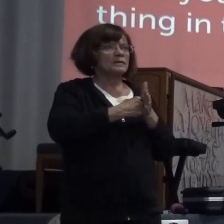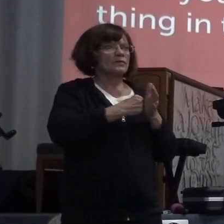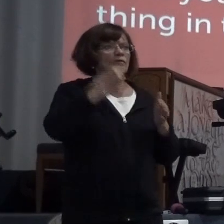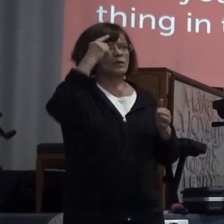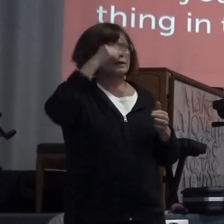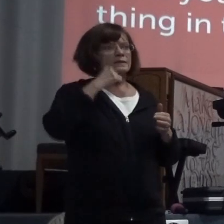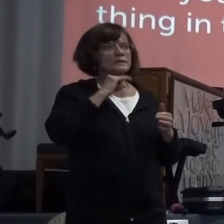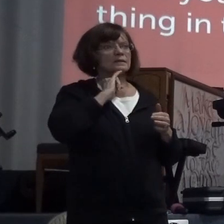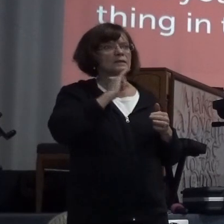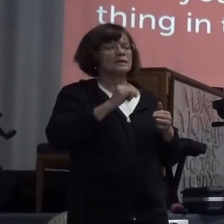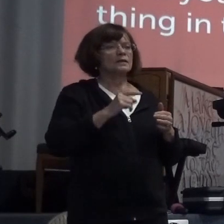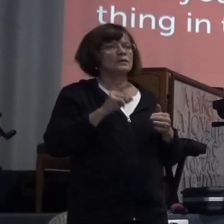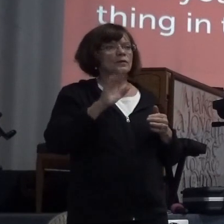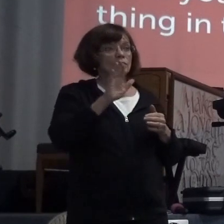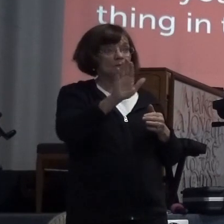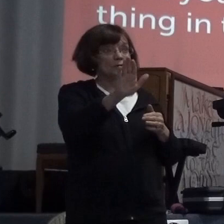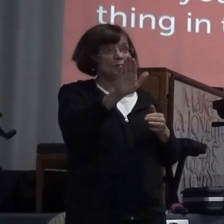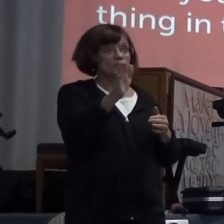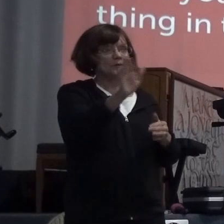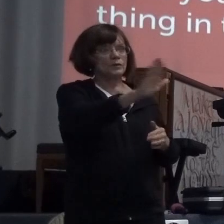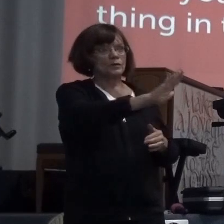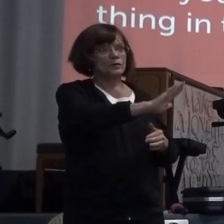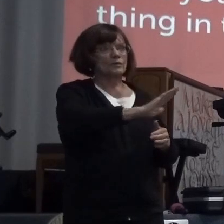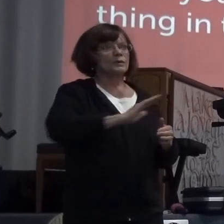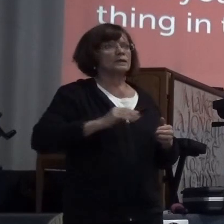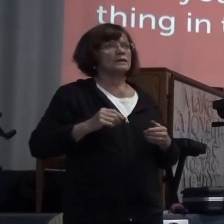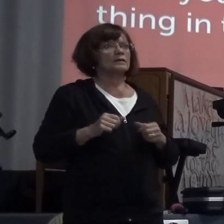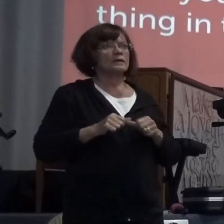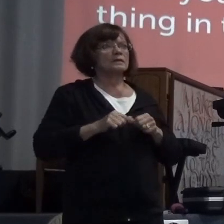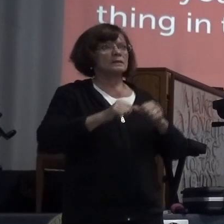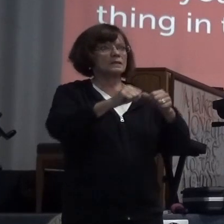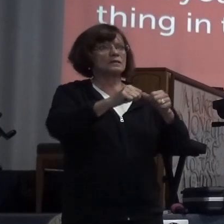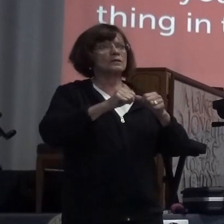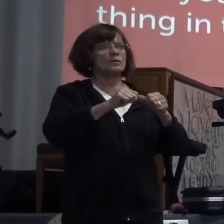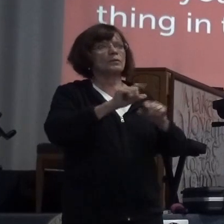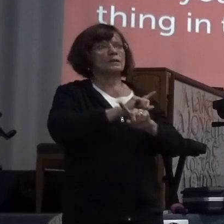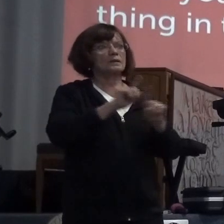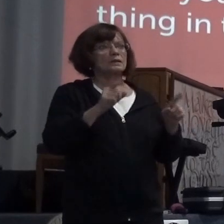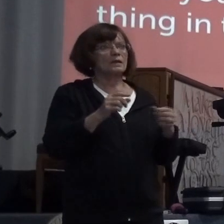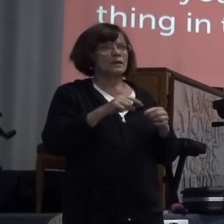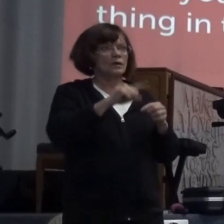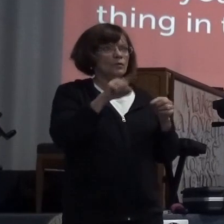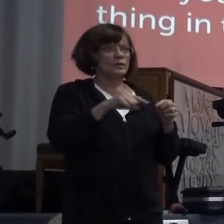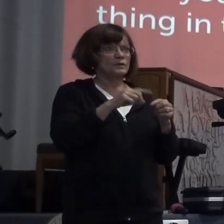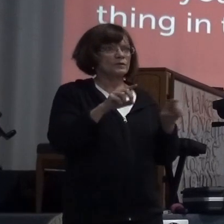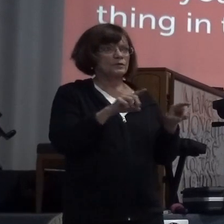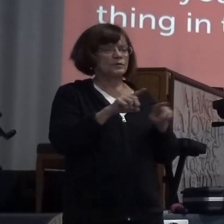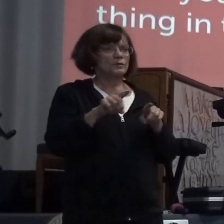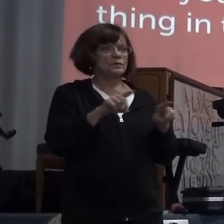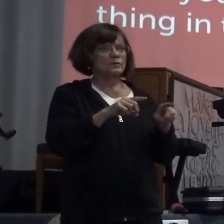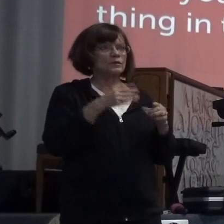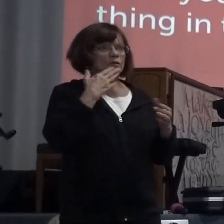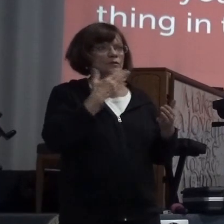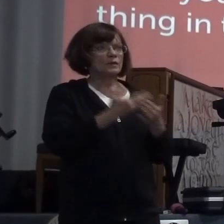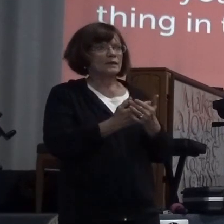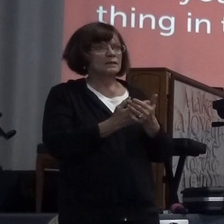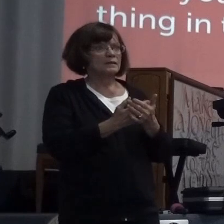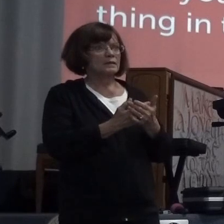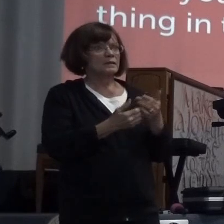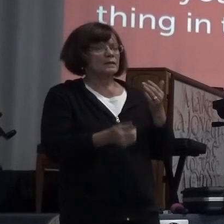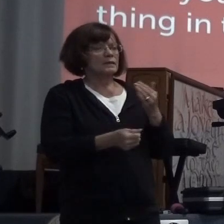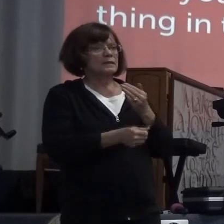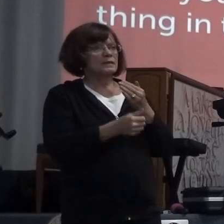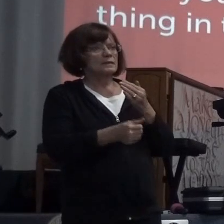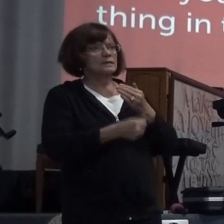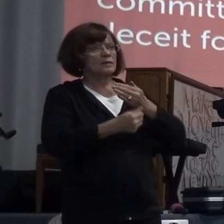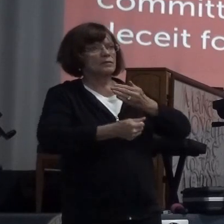endure, this is a gracious thing in the sight of God. It's verse 20. I forgot to tell you. I kind of skipped a little bit.